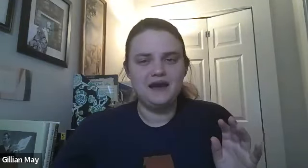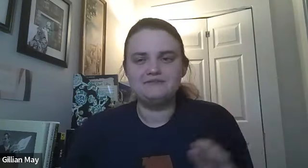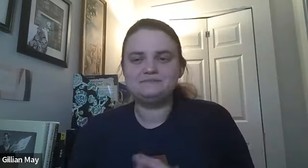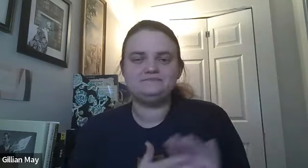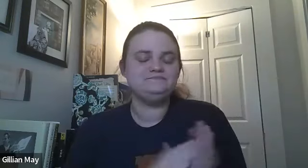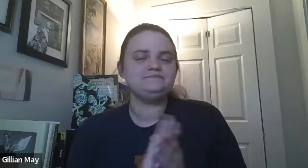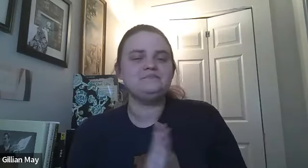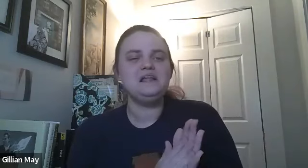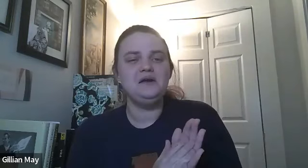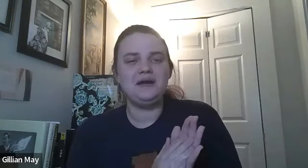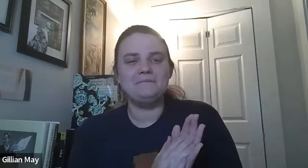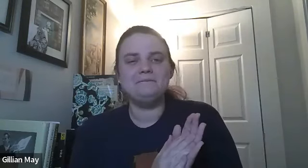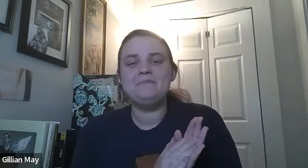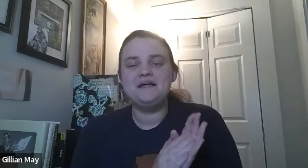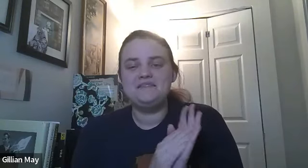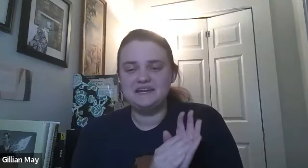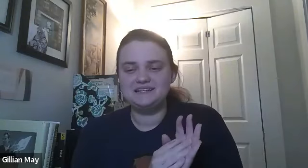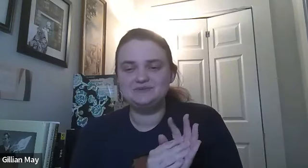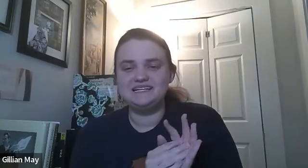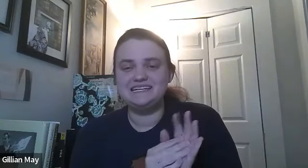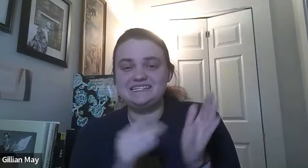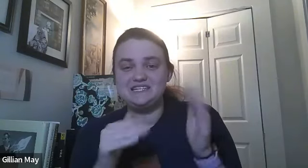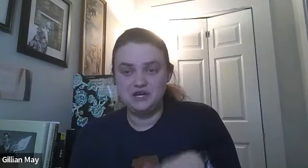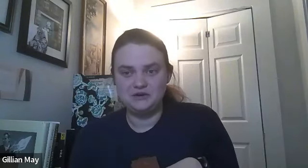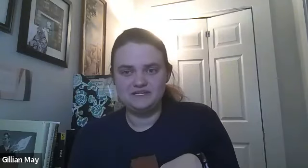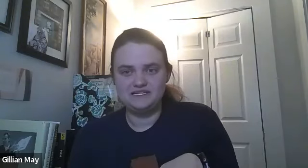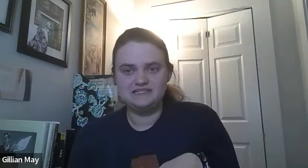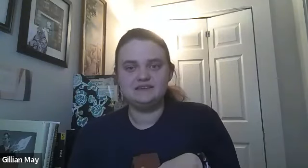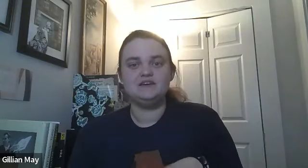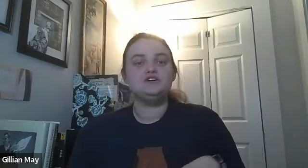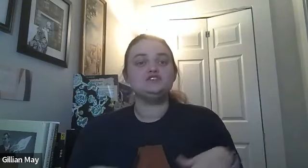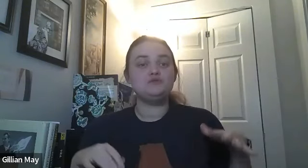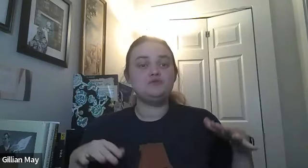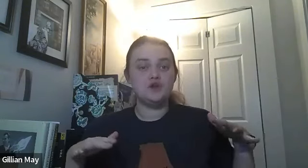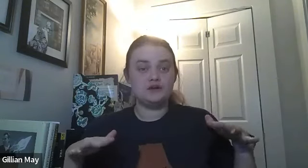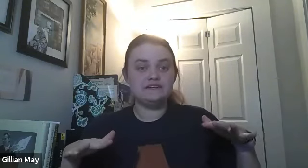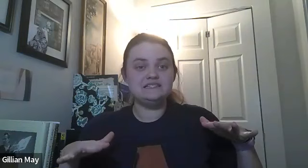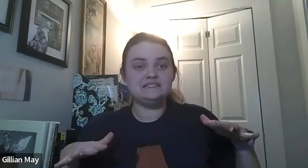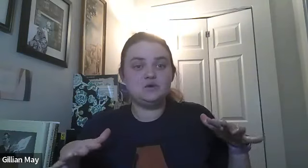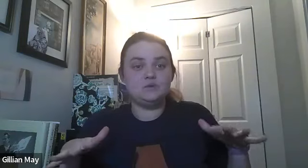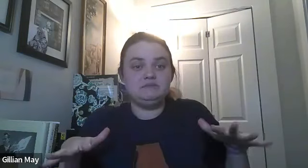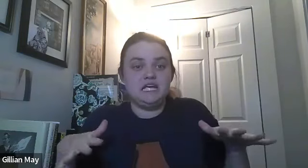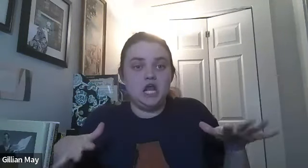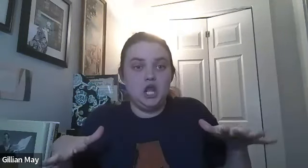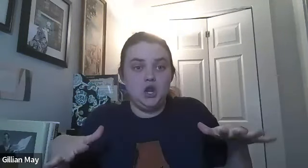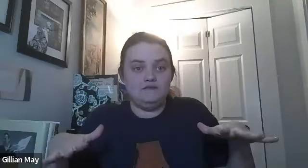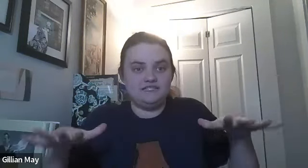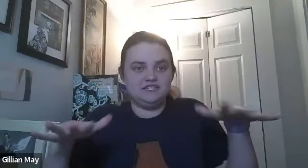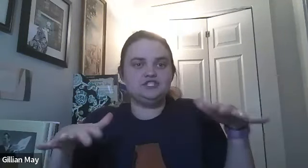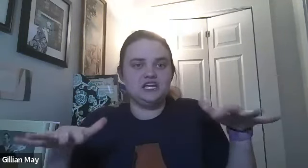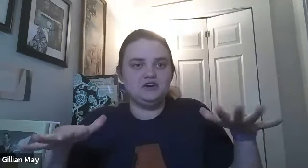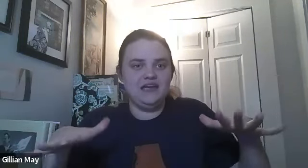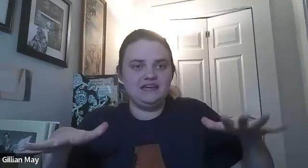have. Okay. The next one is nervous. So nervous is going to be nervous. Like you shake your hands,